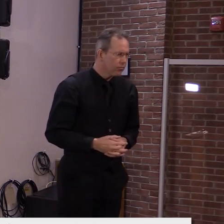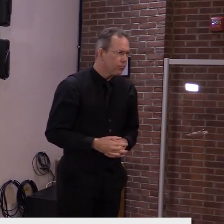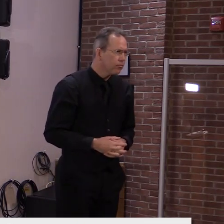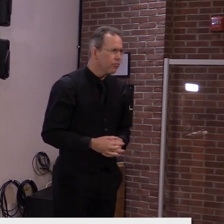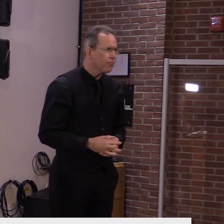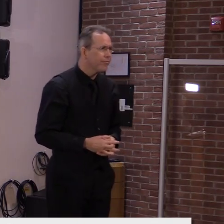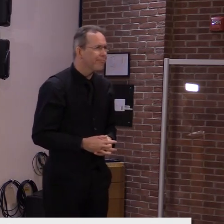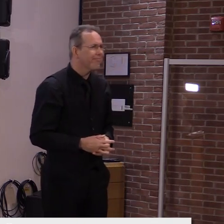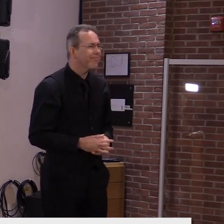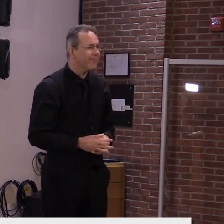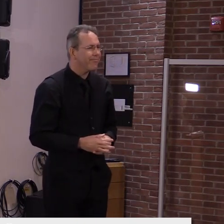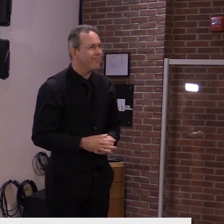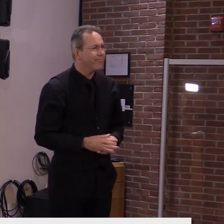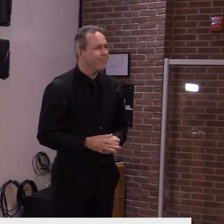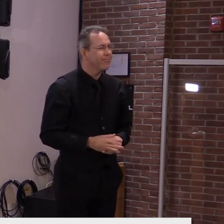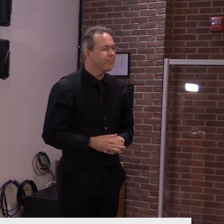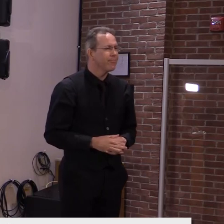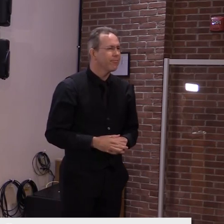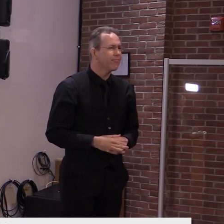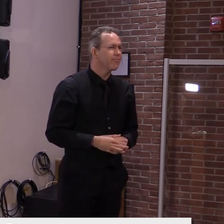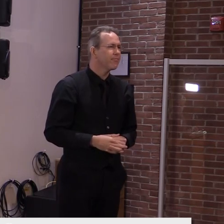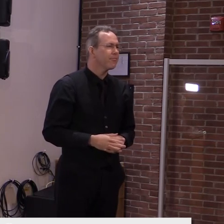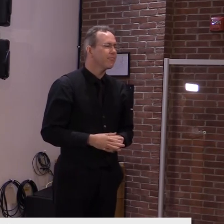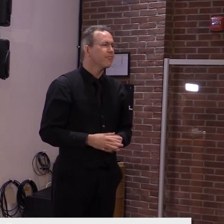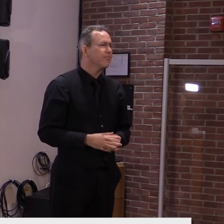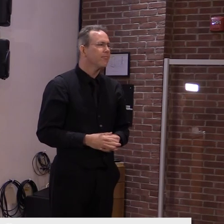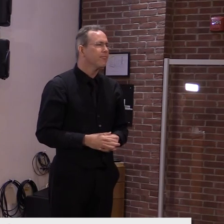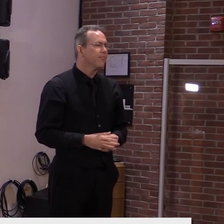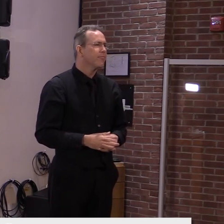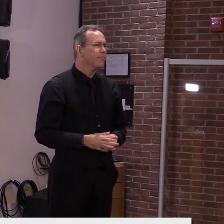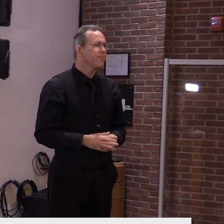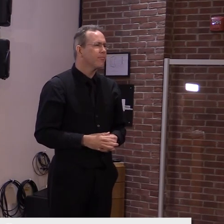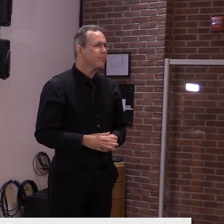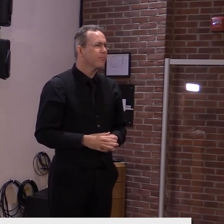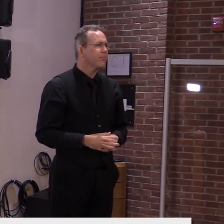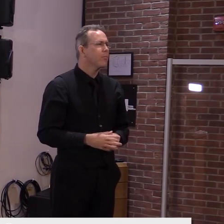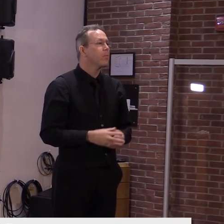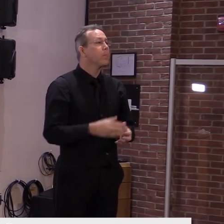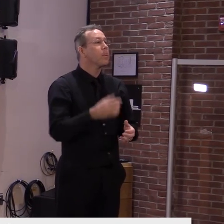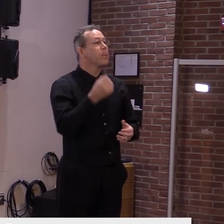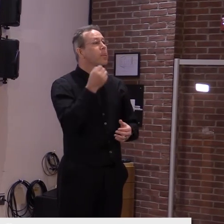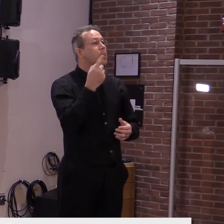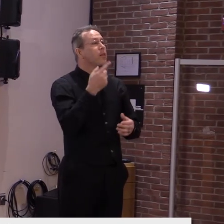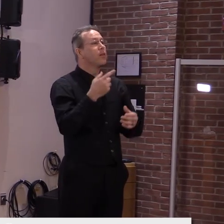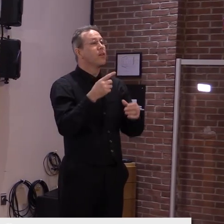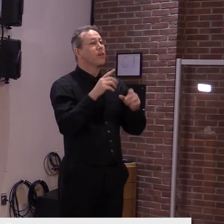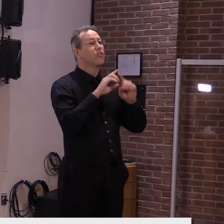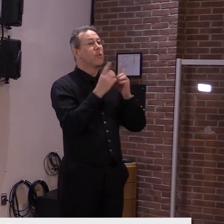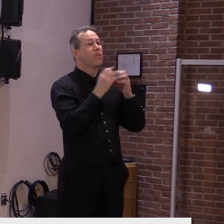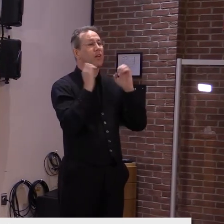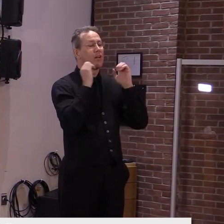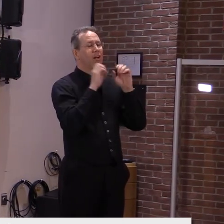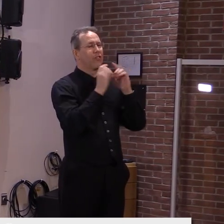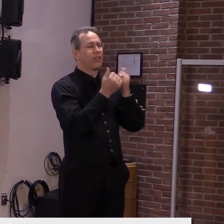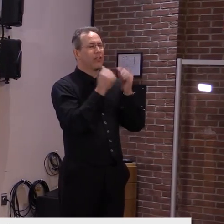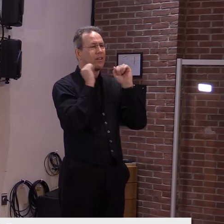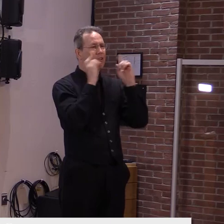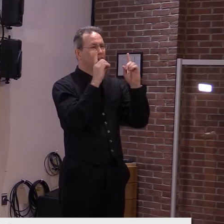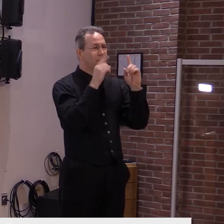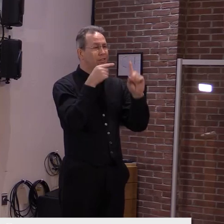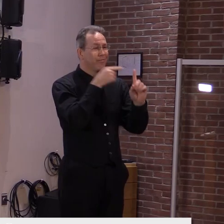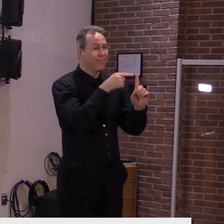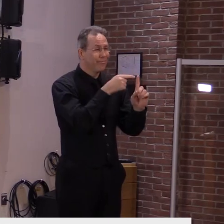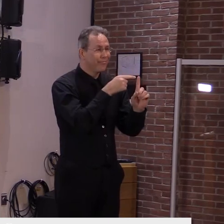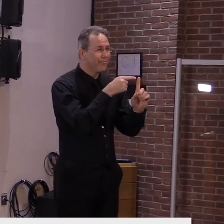Yeah, the Education Department, the Agency of Education will reach out to both private and public schools